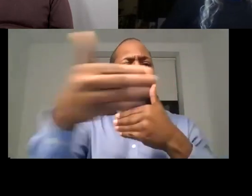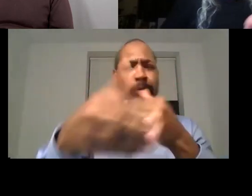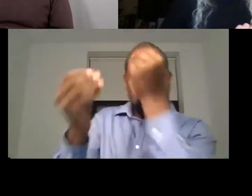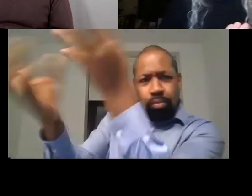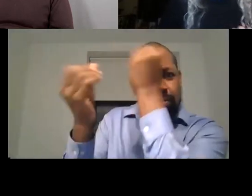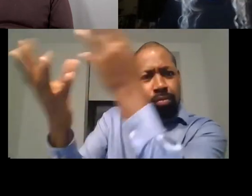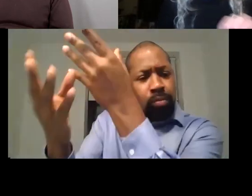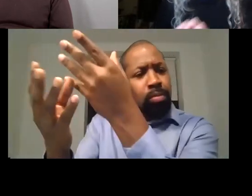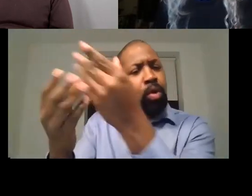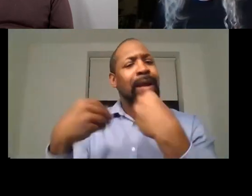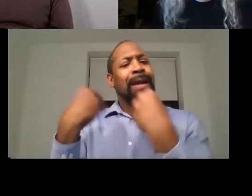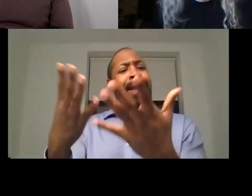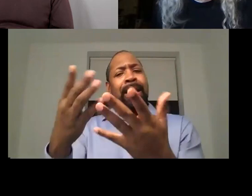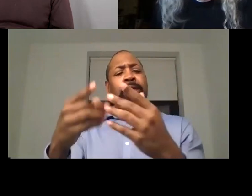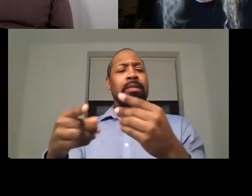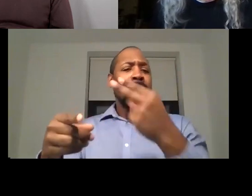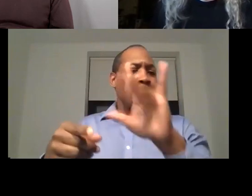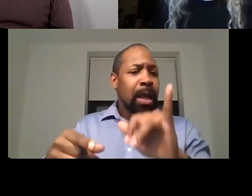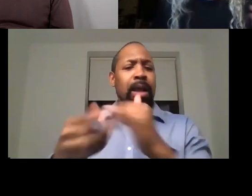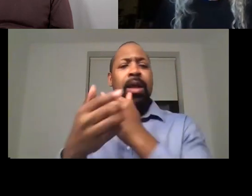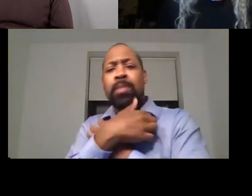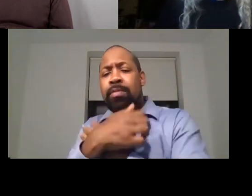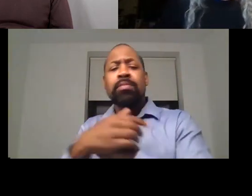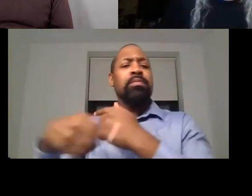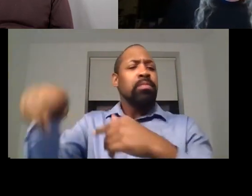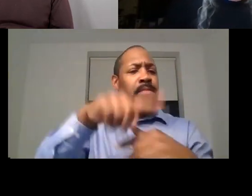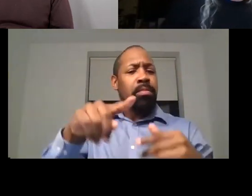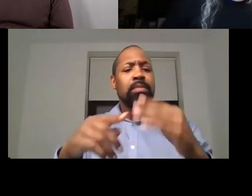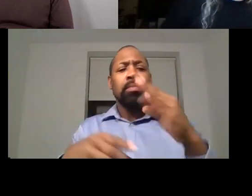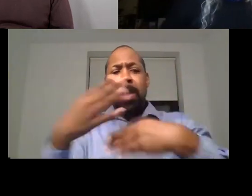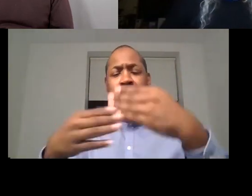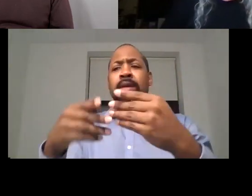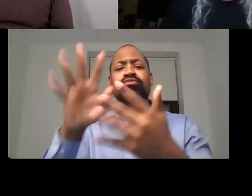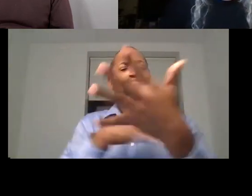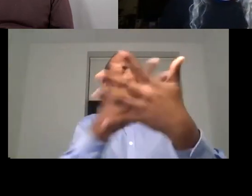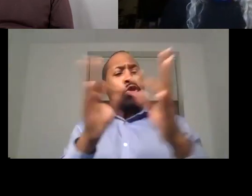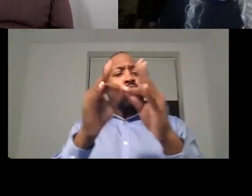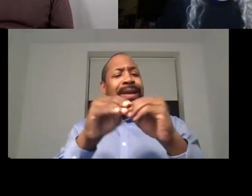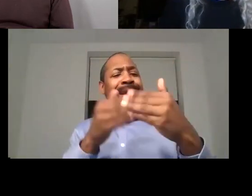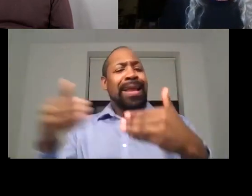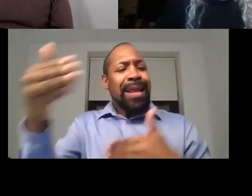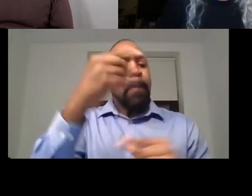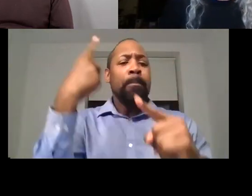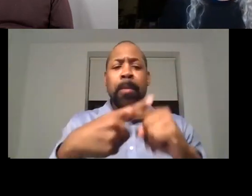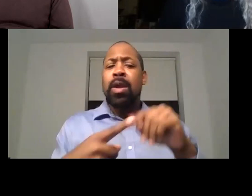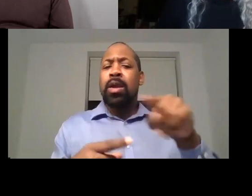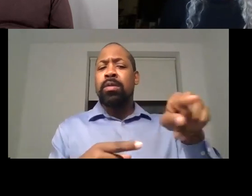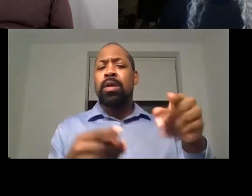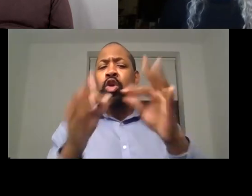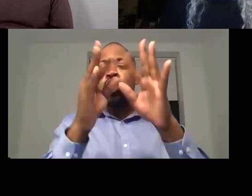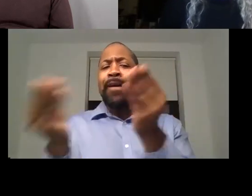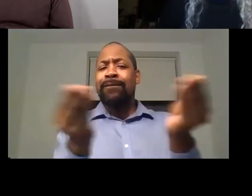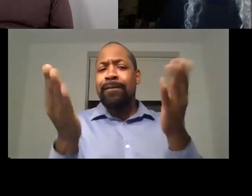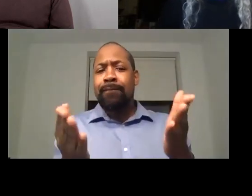So now they're giving us a little bit more advanced notice about when the press conferences are happening, which allows the staff here to